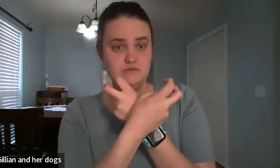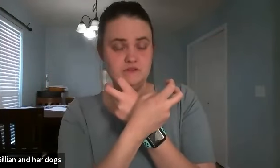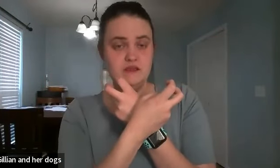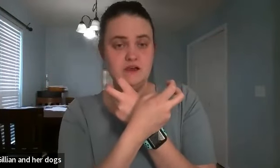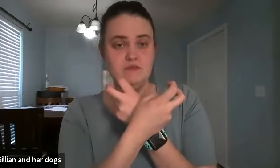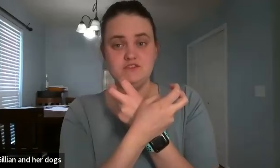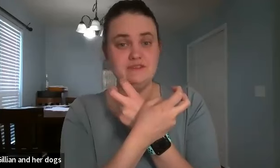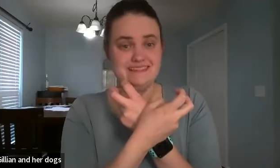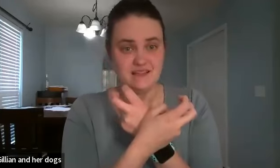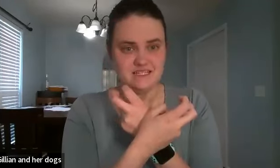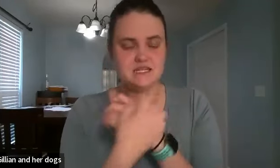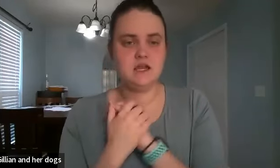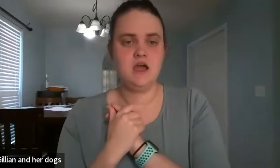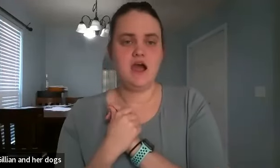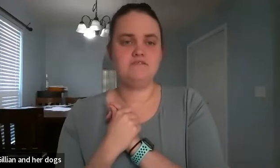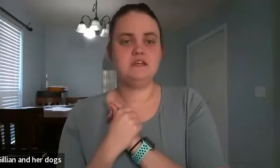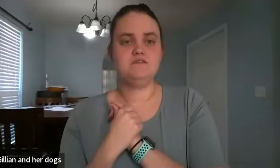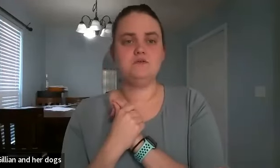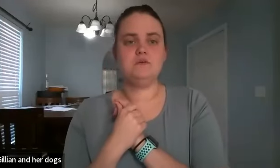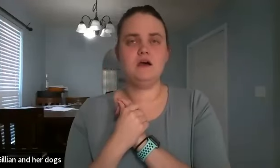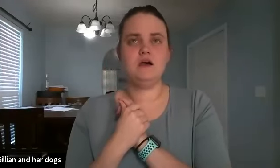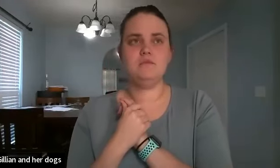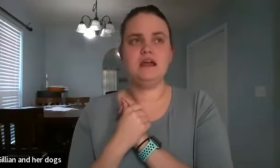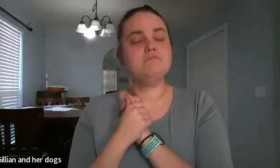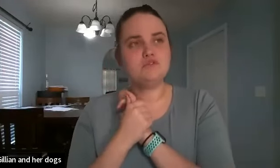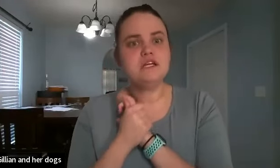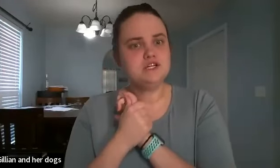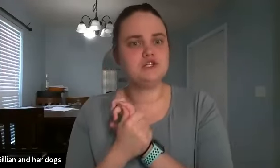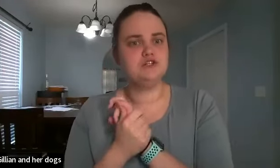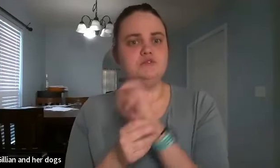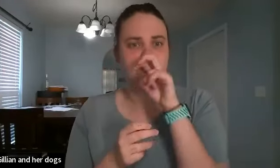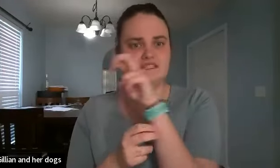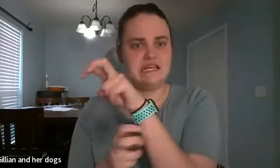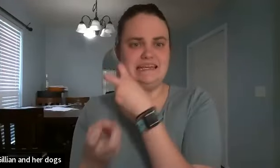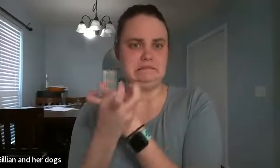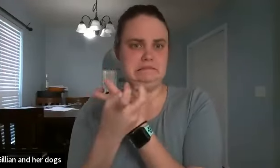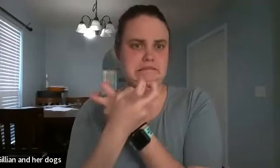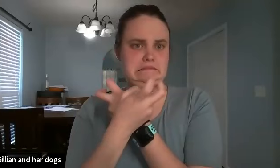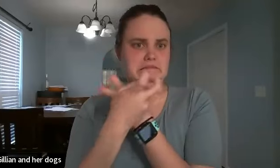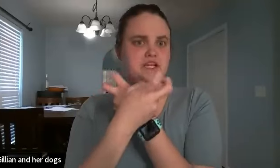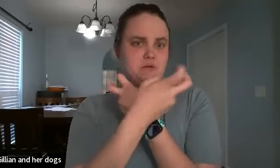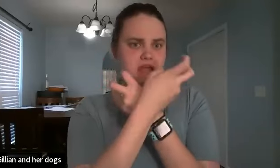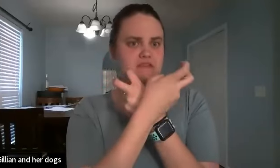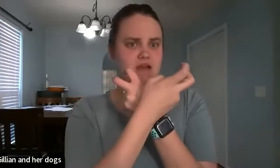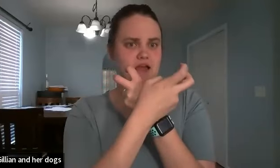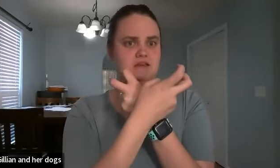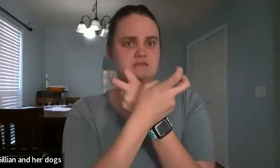bones. That's also like skeleton. I feel like if you, and I'm pretty sure you would do snake, and you would make that like this,